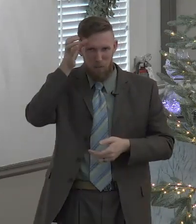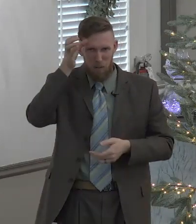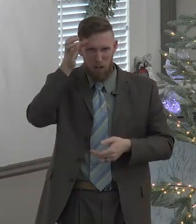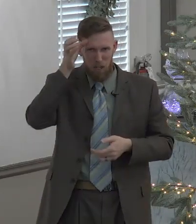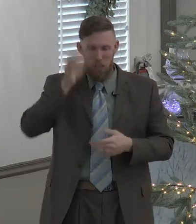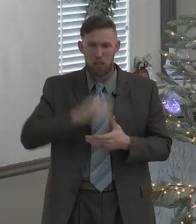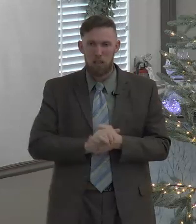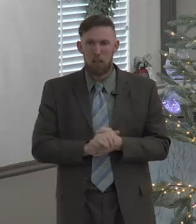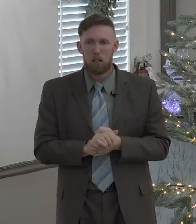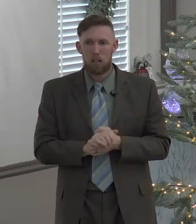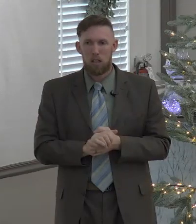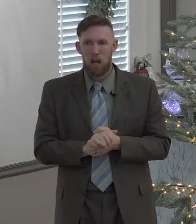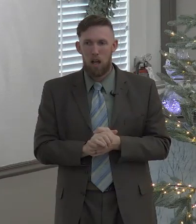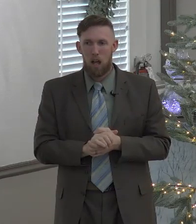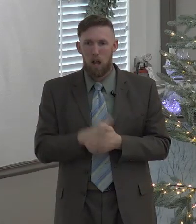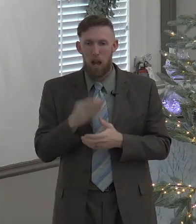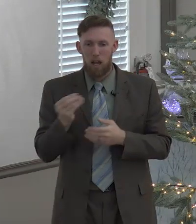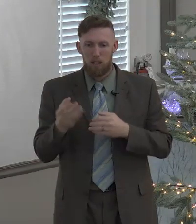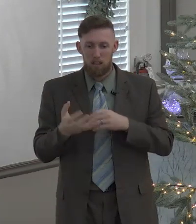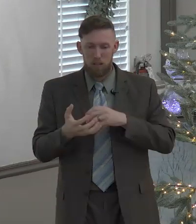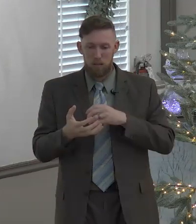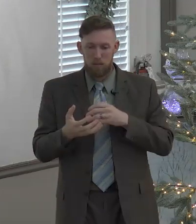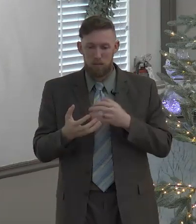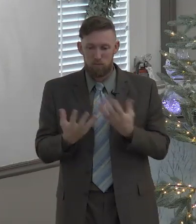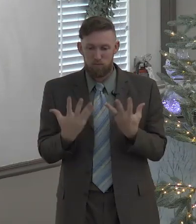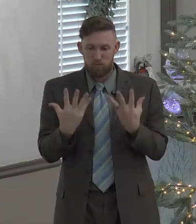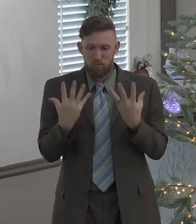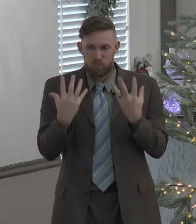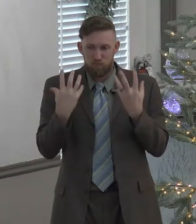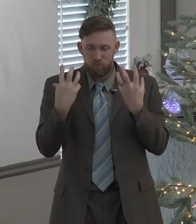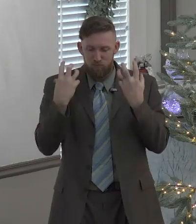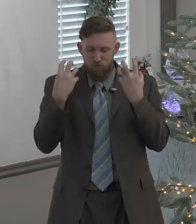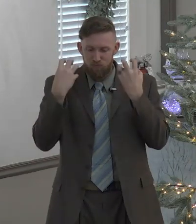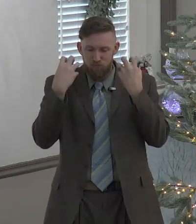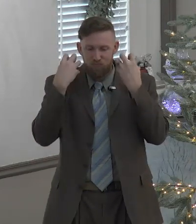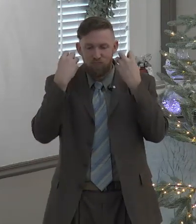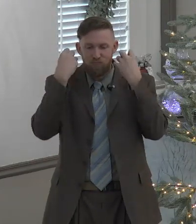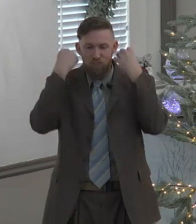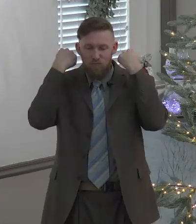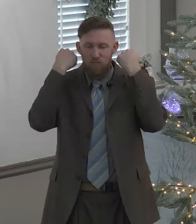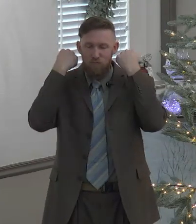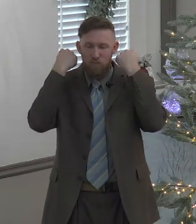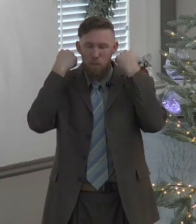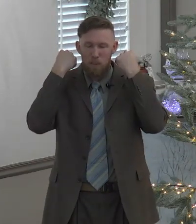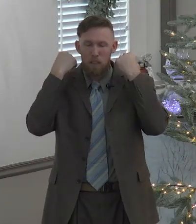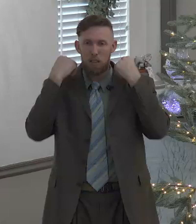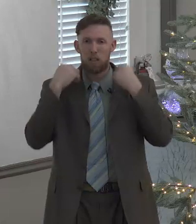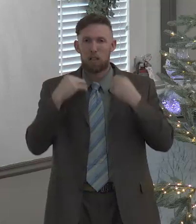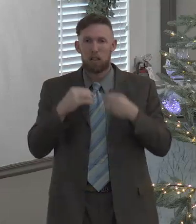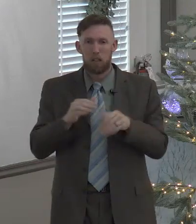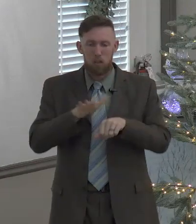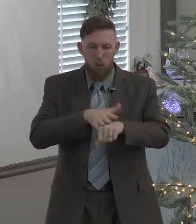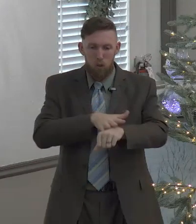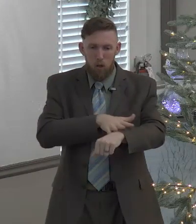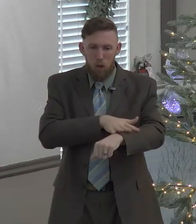The cancer in his brain is slowly, inch by inch, taking him.